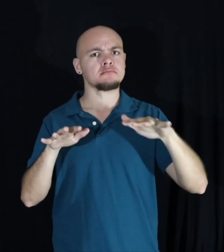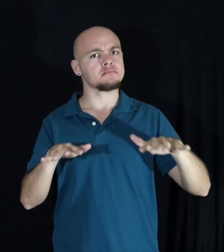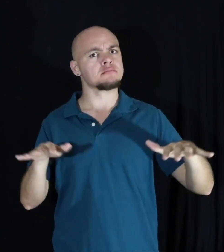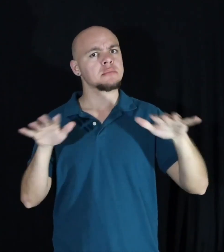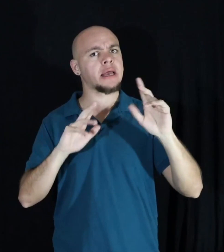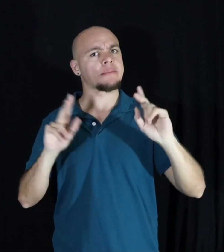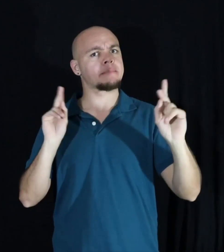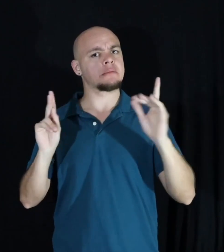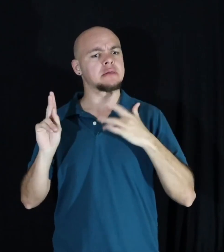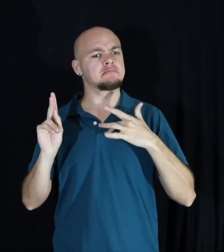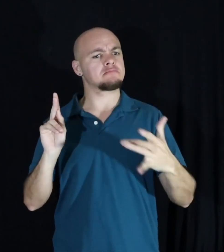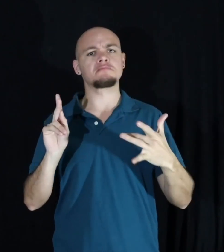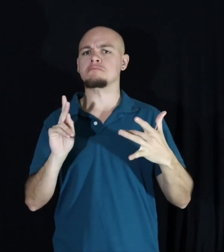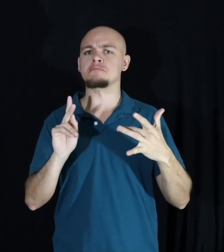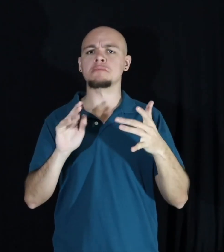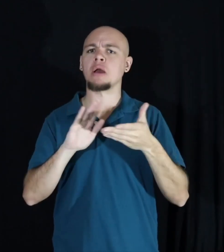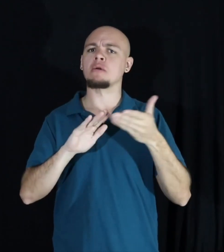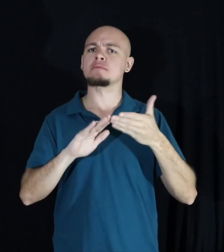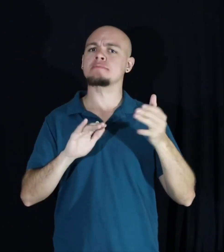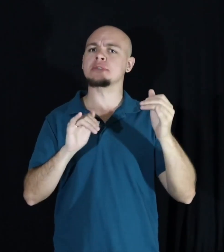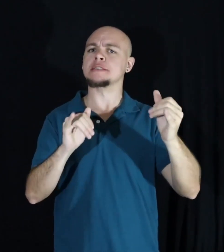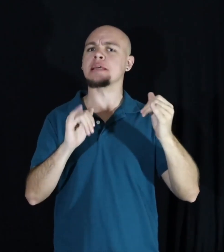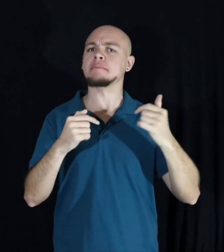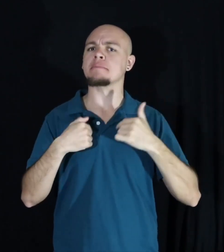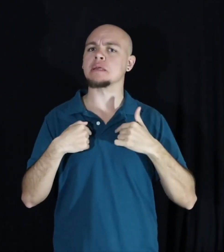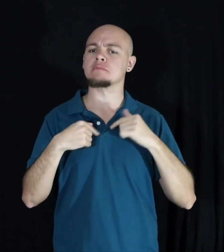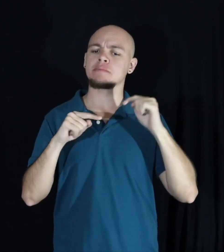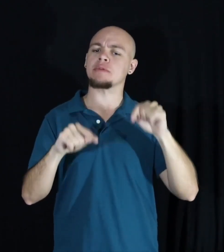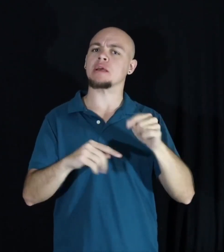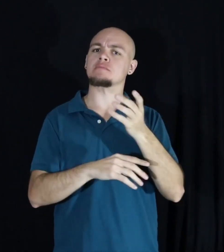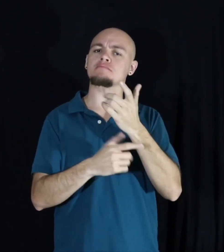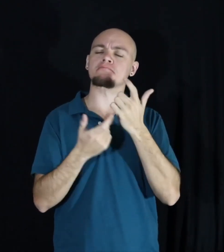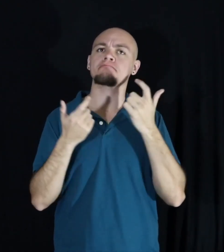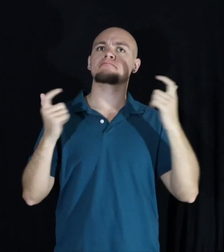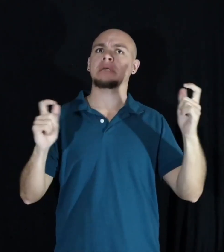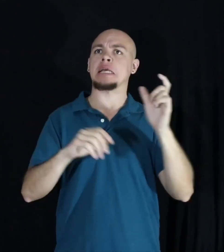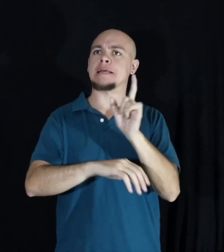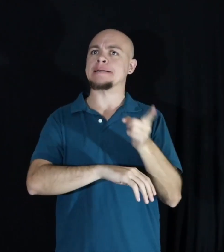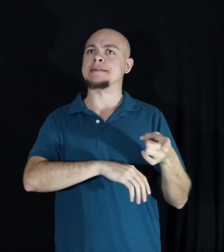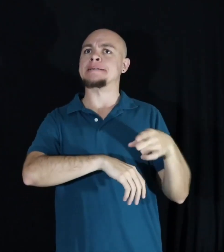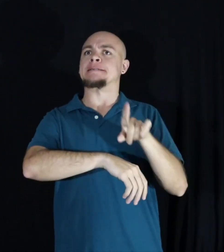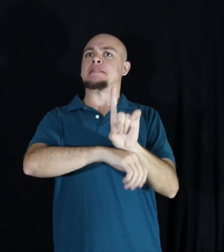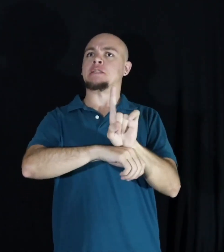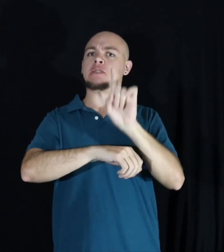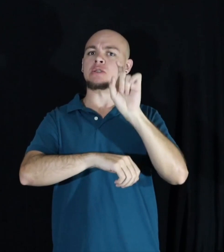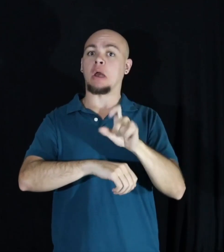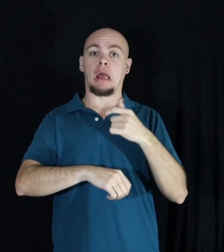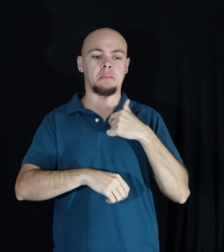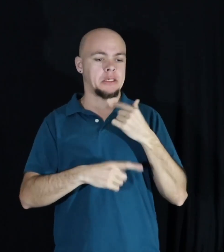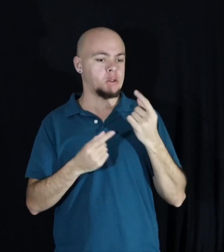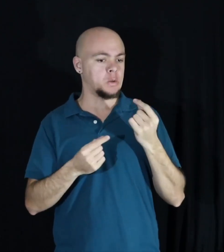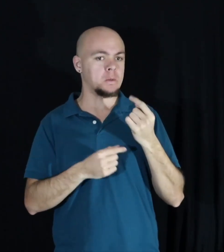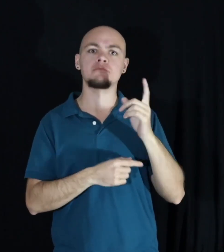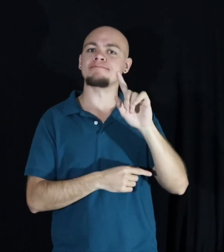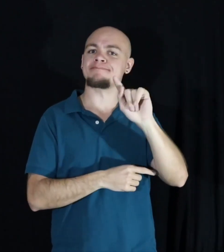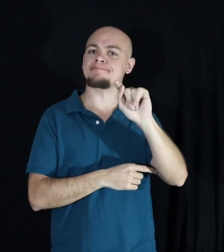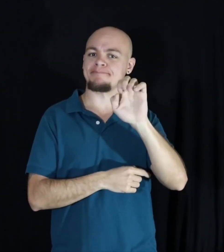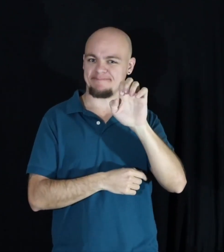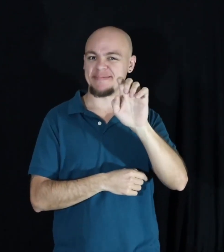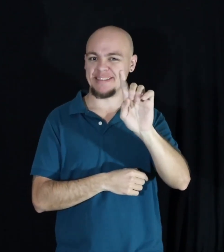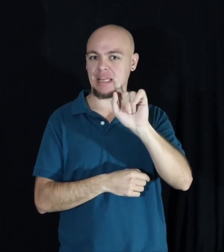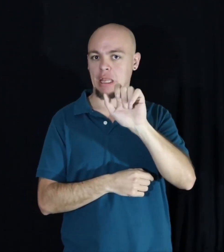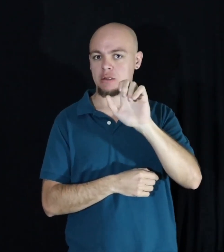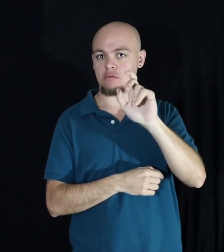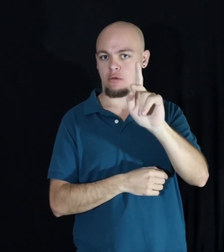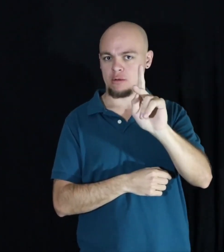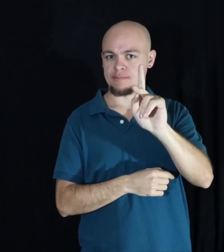people don't quite operate the way that I do. I should share this on a larger stage. You know what? I want to do a TED Talk. And instead